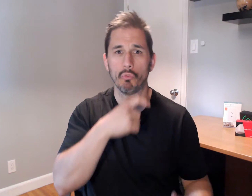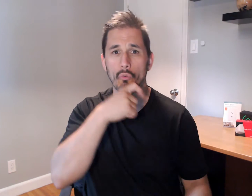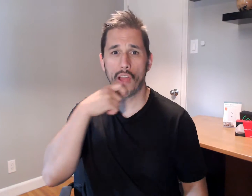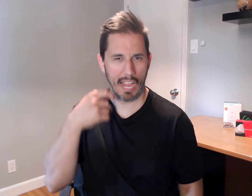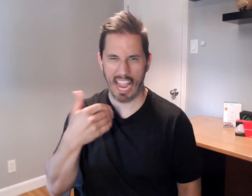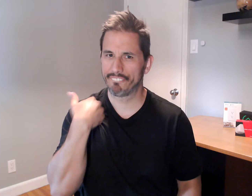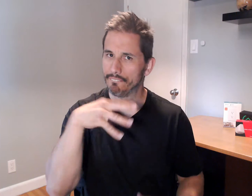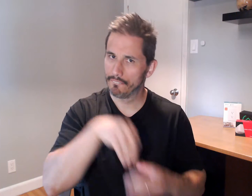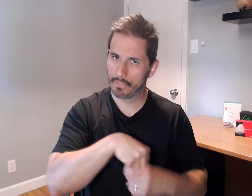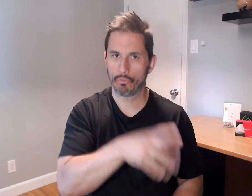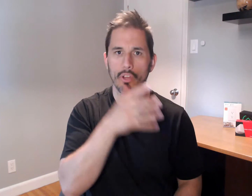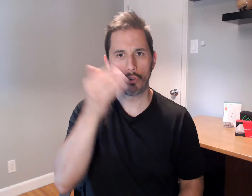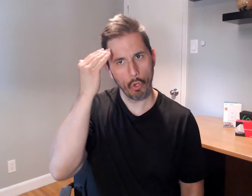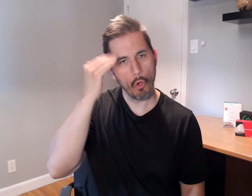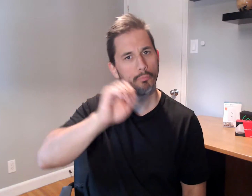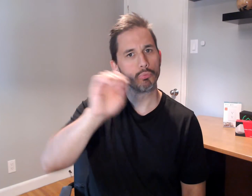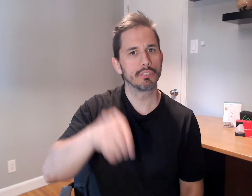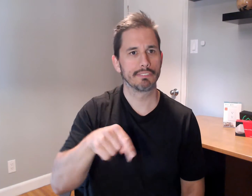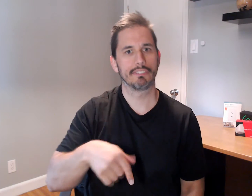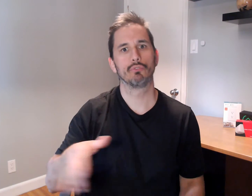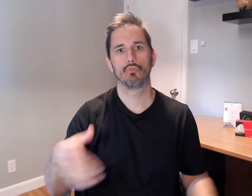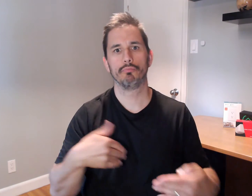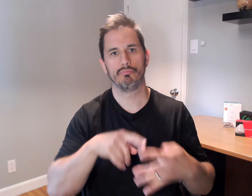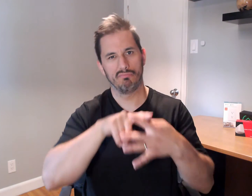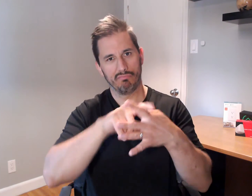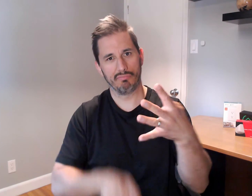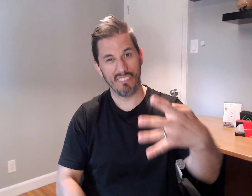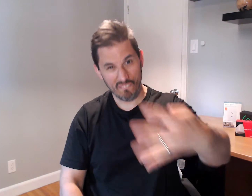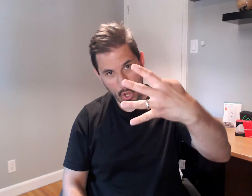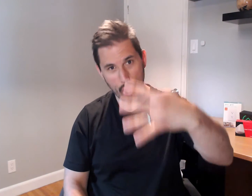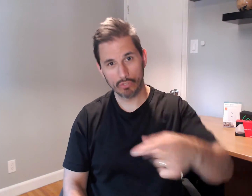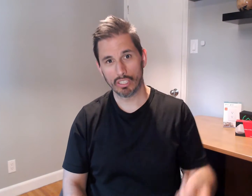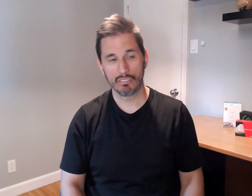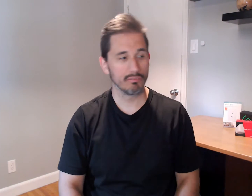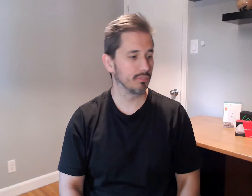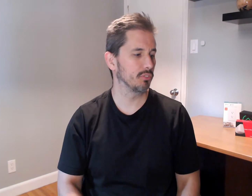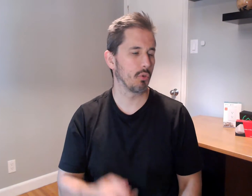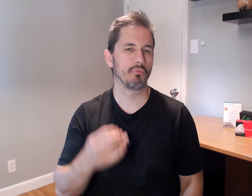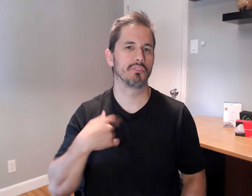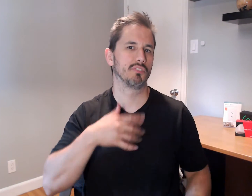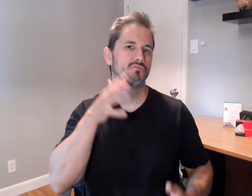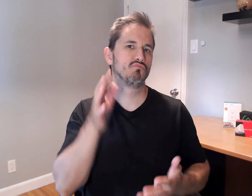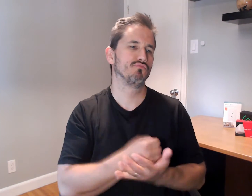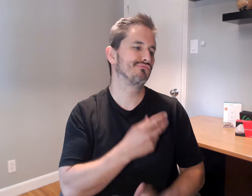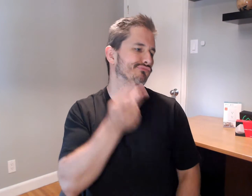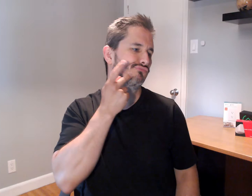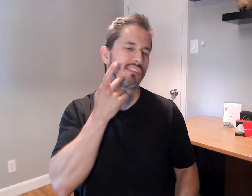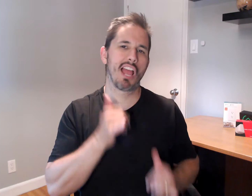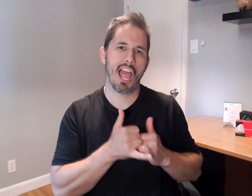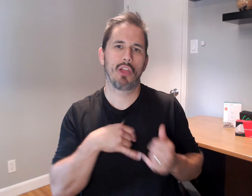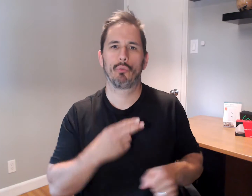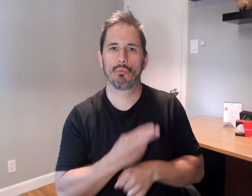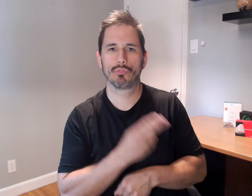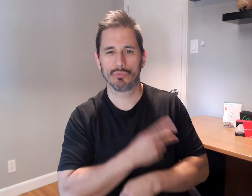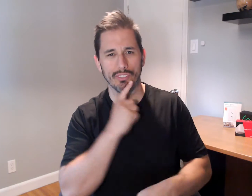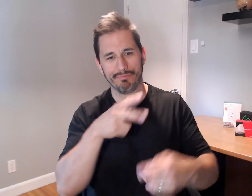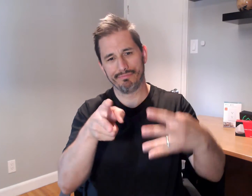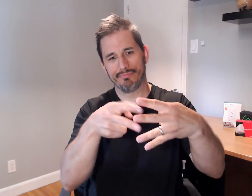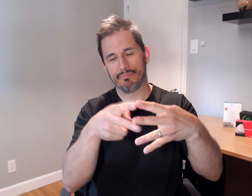sensor, and it will be able to tell you the exact relative humidity of any room that you install this in. The first